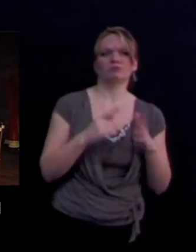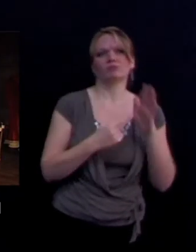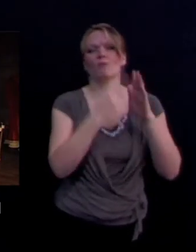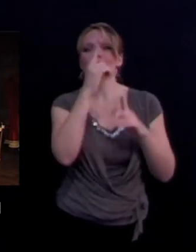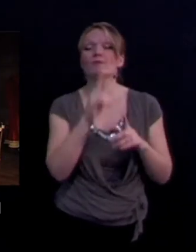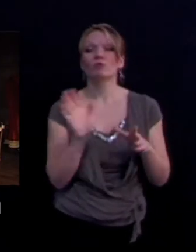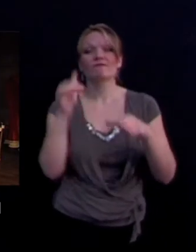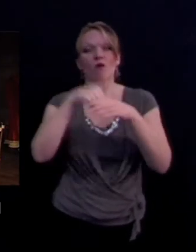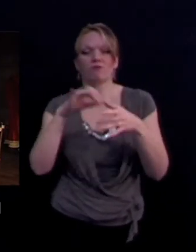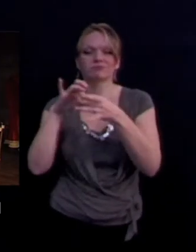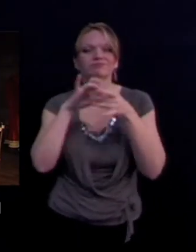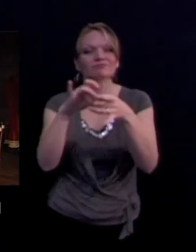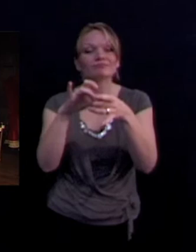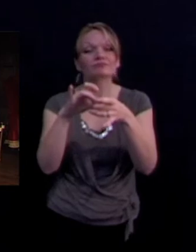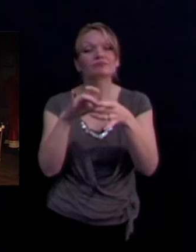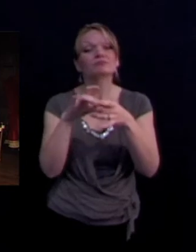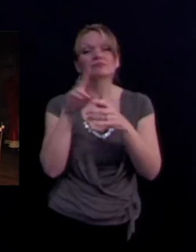Just to the left is a little cupboard,